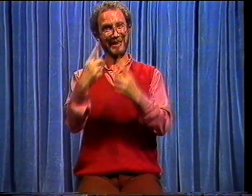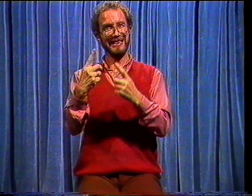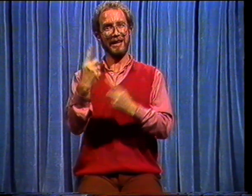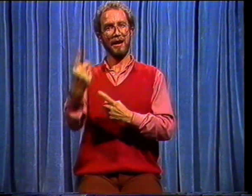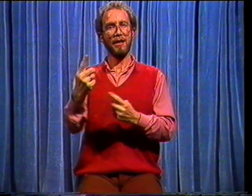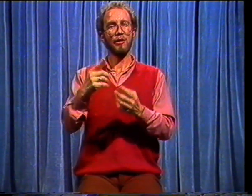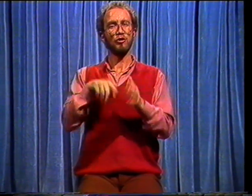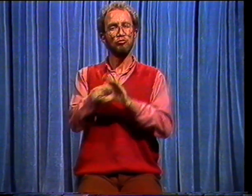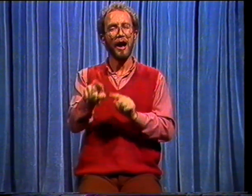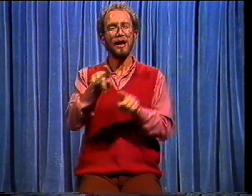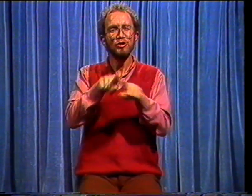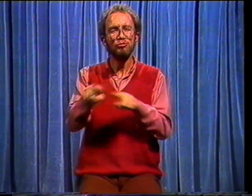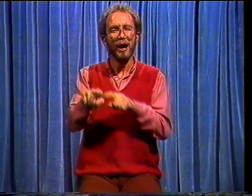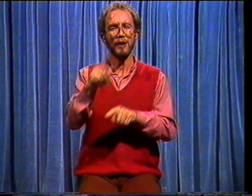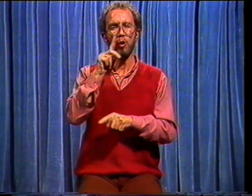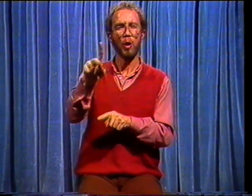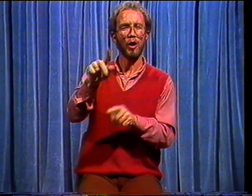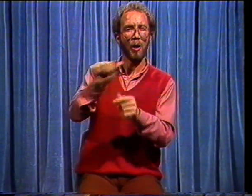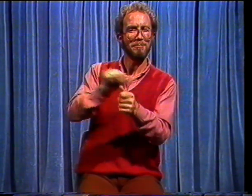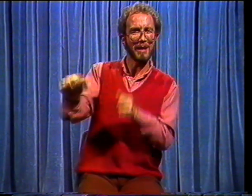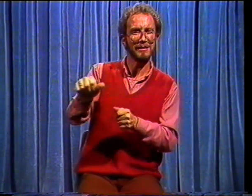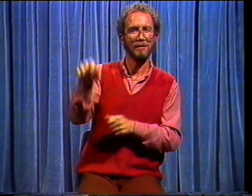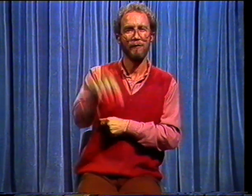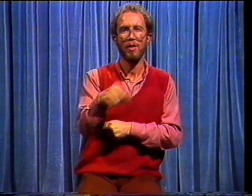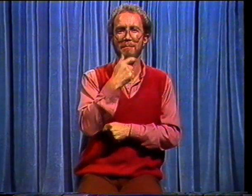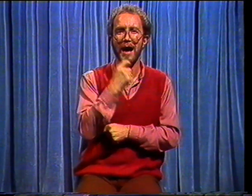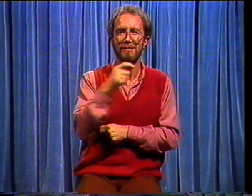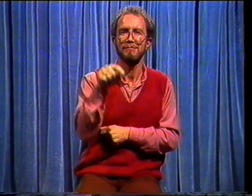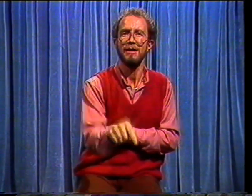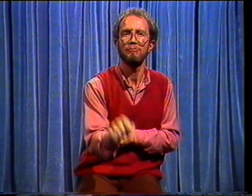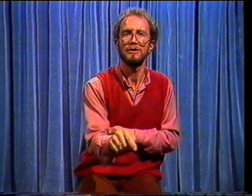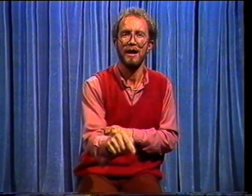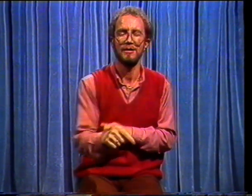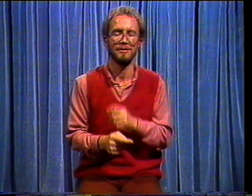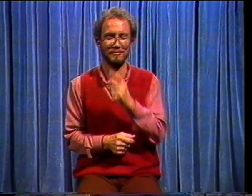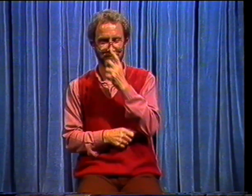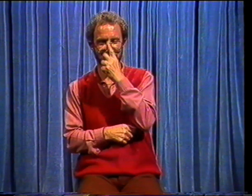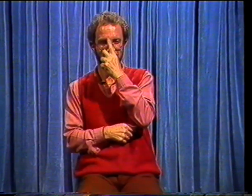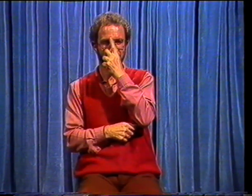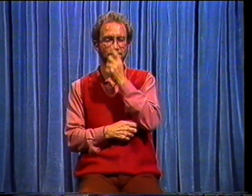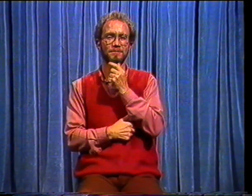So you can see that she tries to look her best for the man who's sitting downstairs.